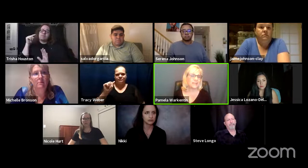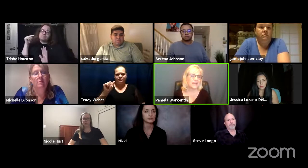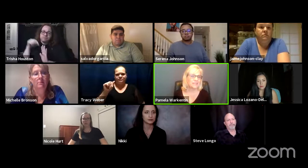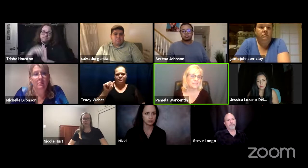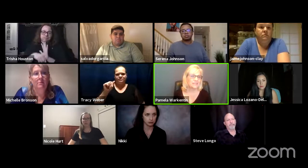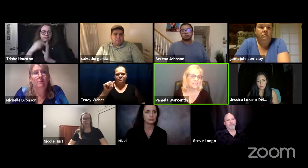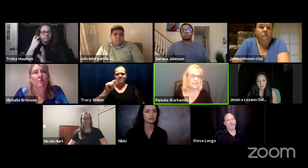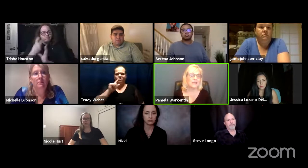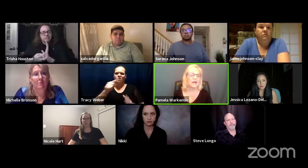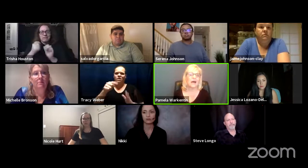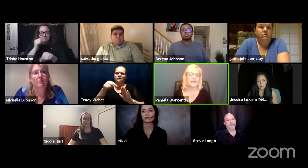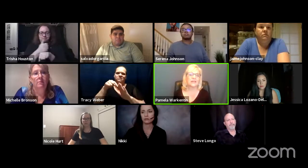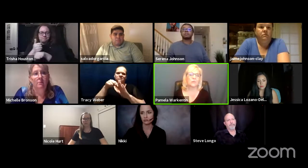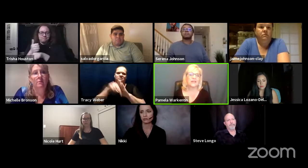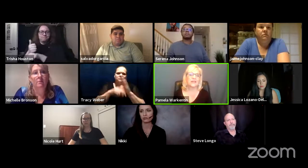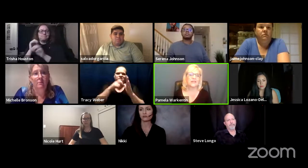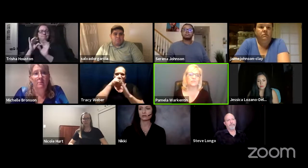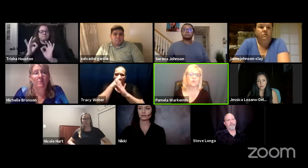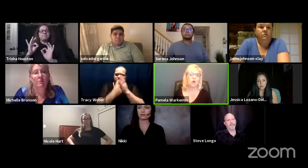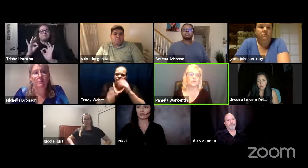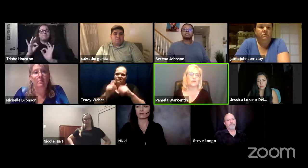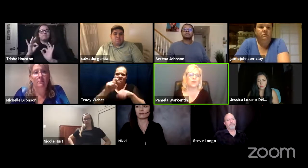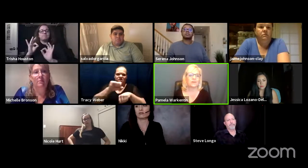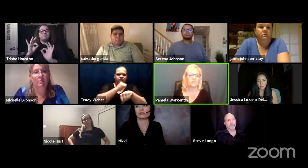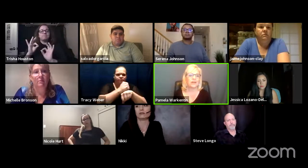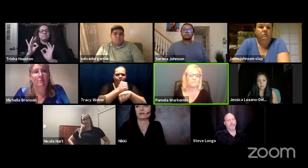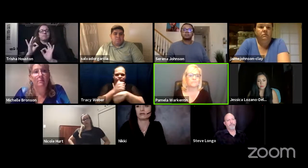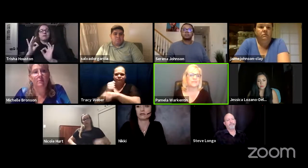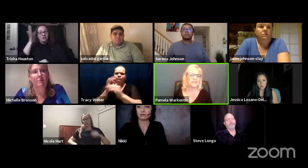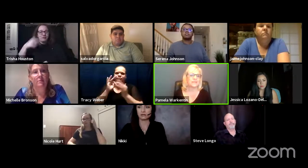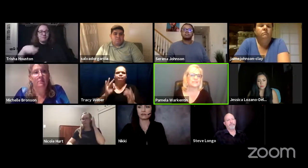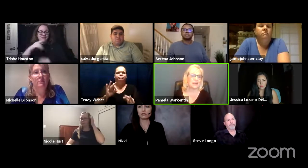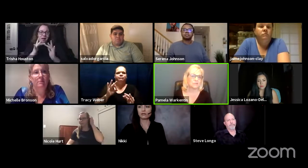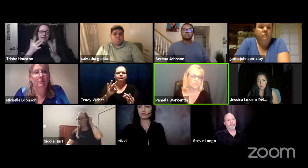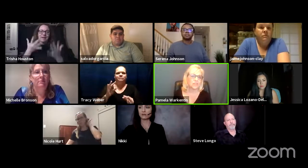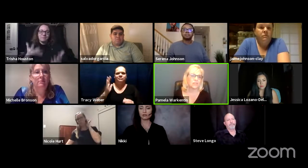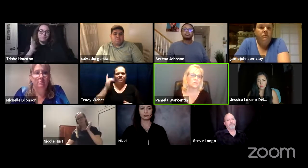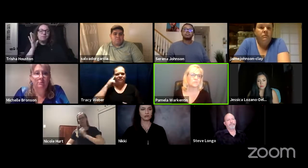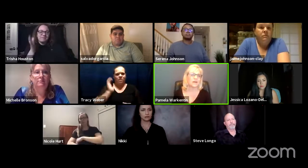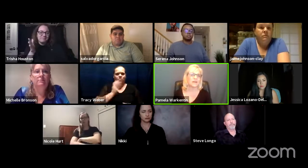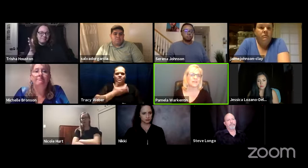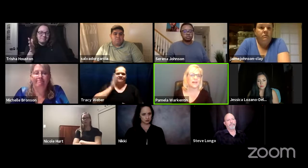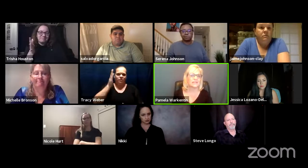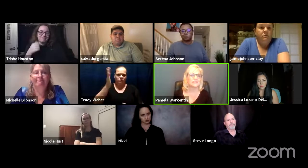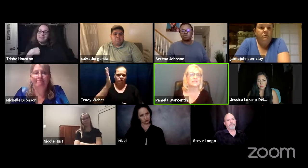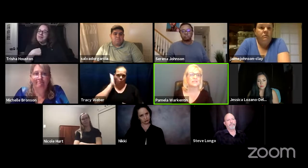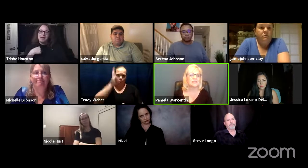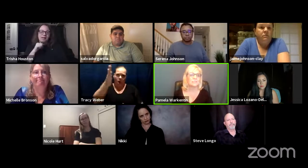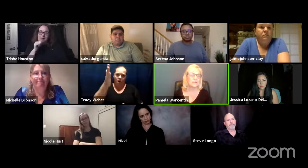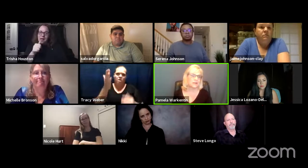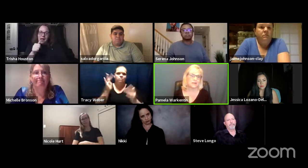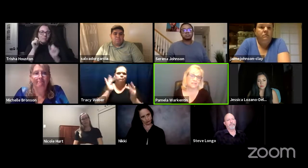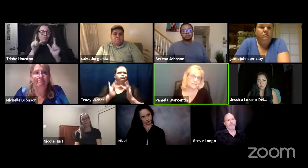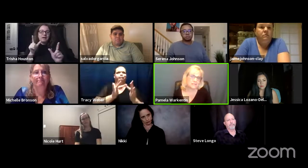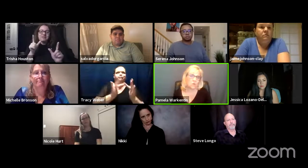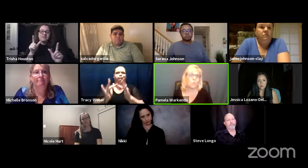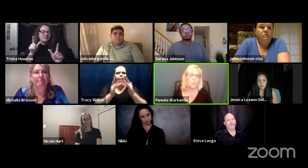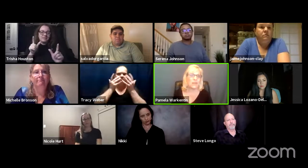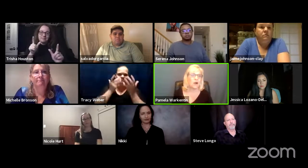media. I think we need to go in greater depth in establishing those guidelines because we